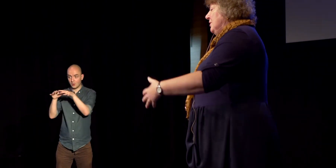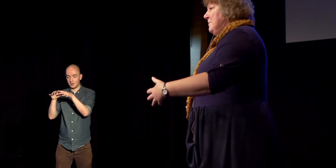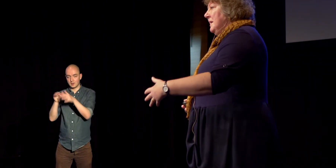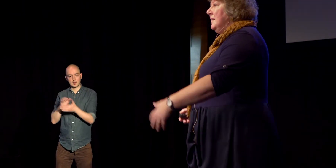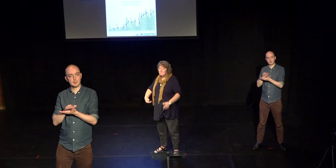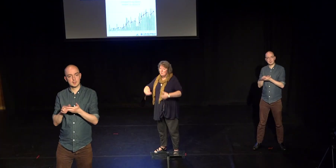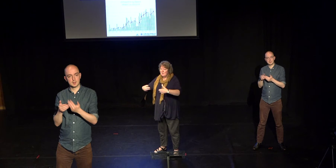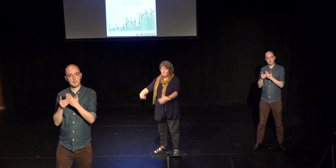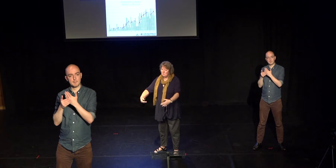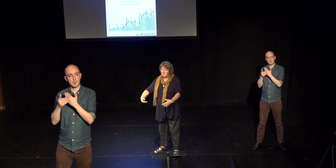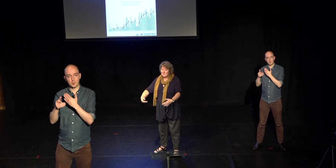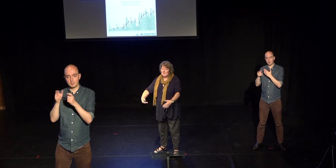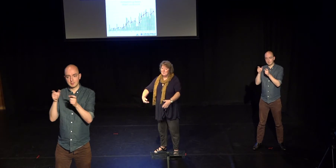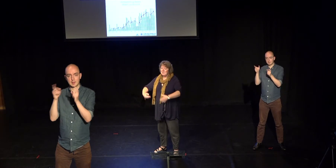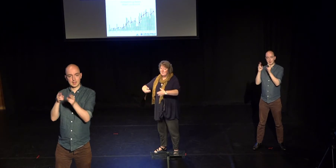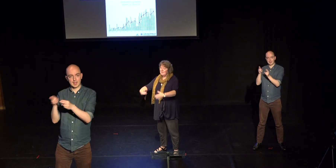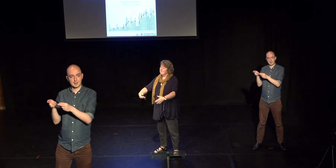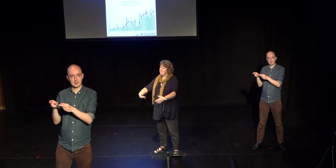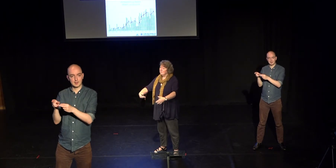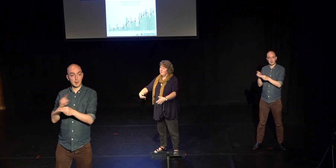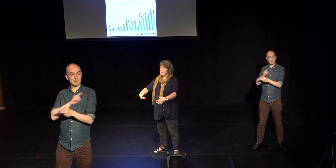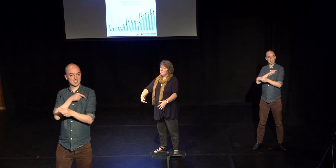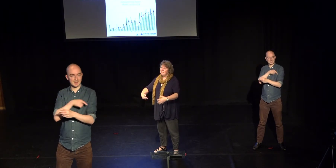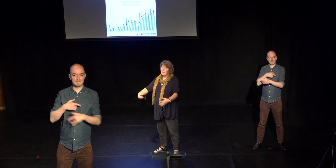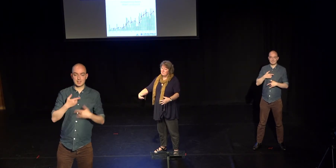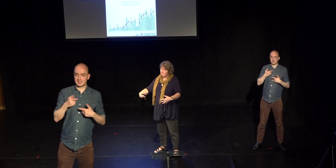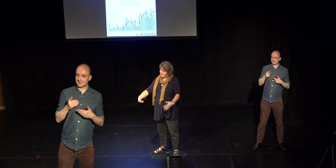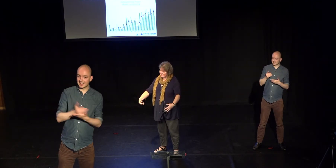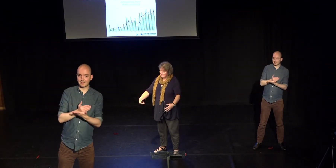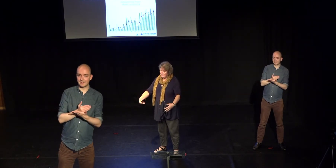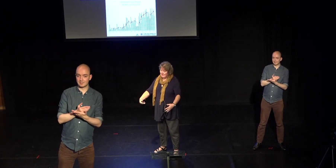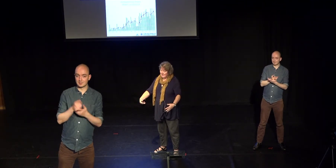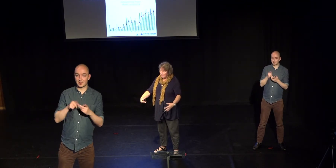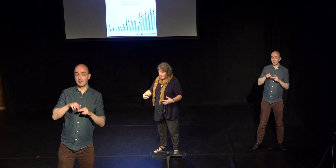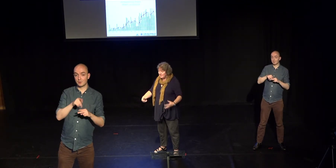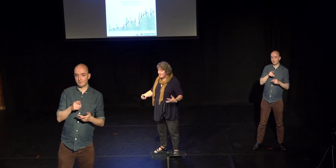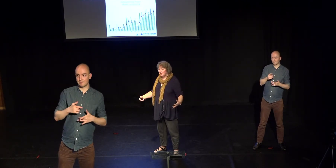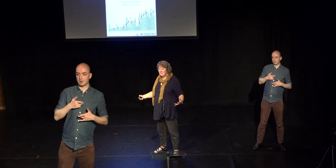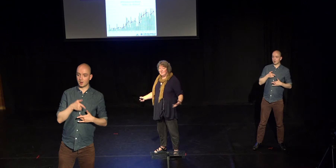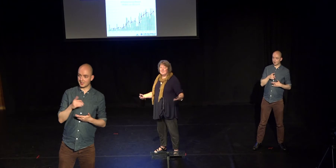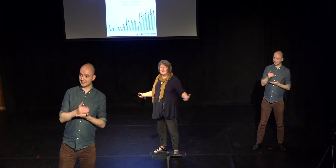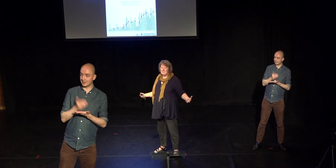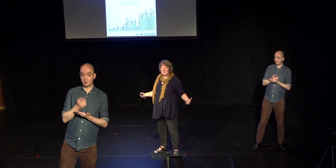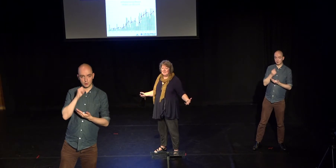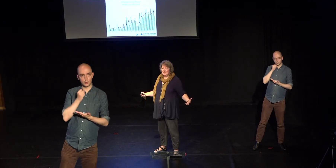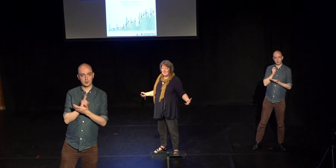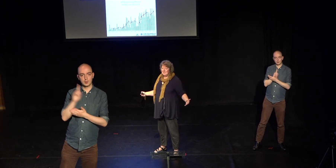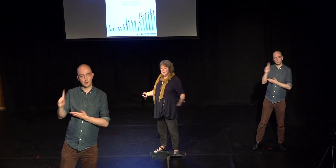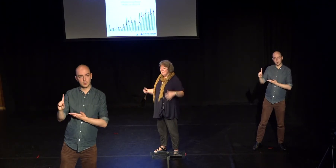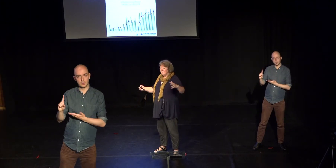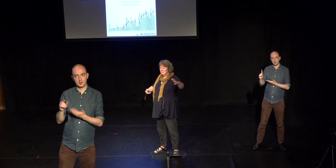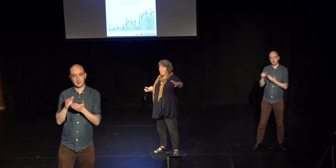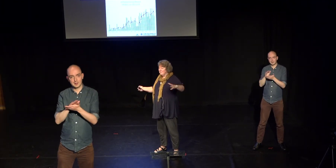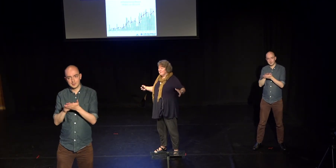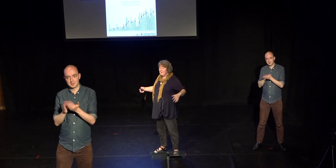the safer you make it, the more people will do it, because they feel it's safer, and so they can take more risks. And we are naturally like this. So